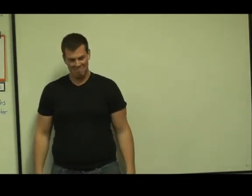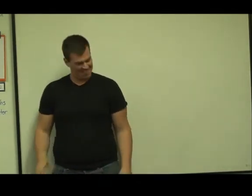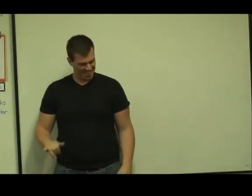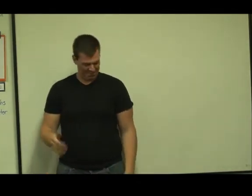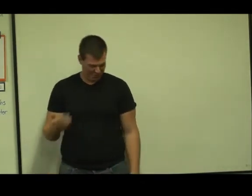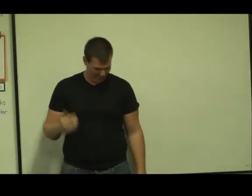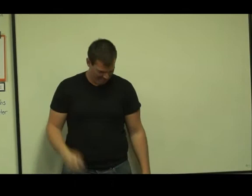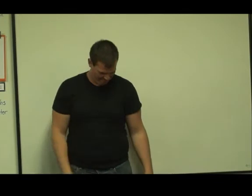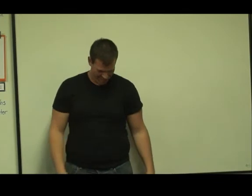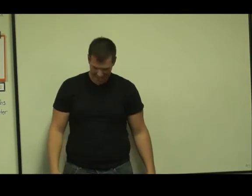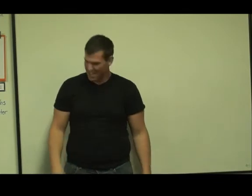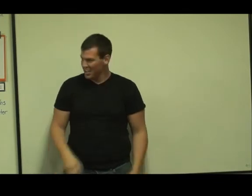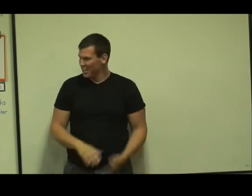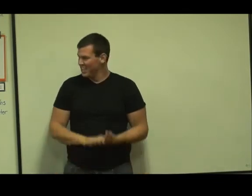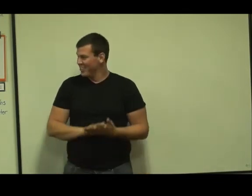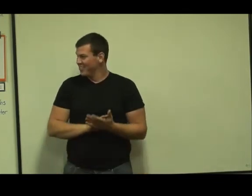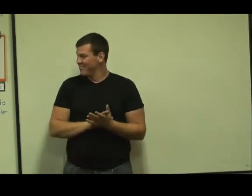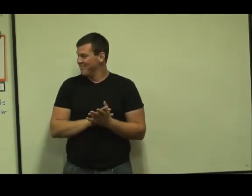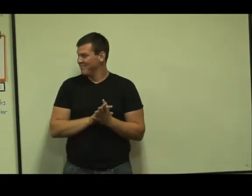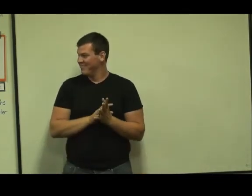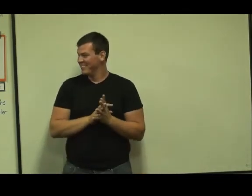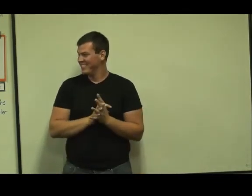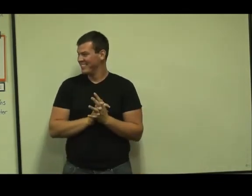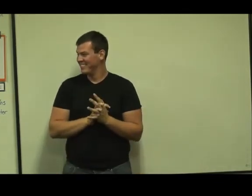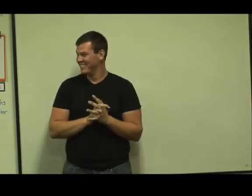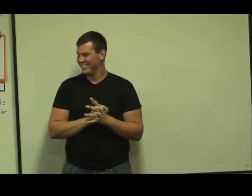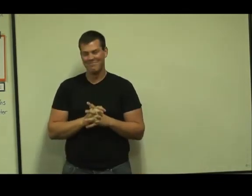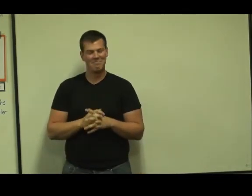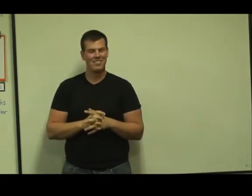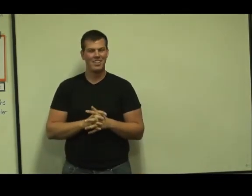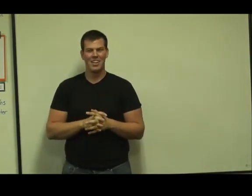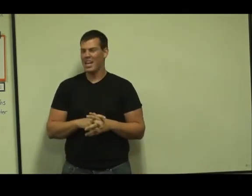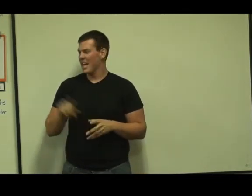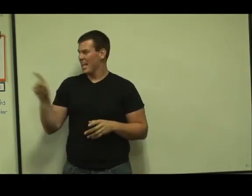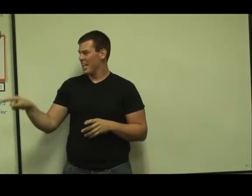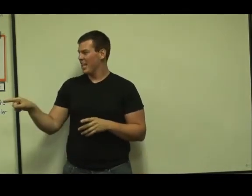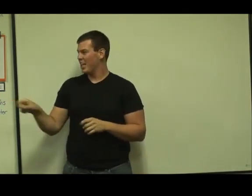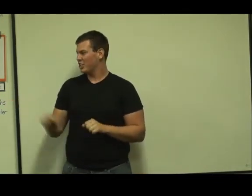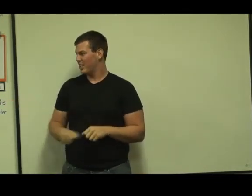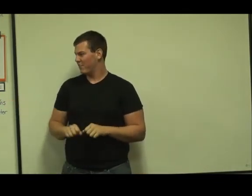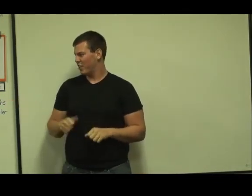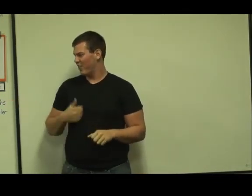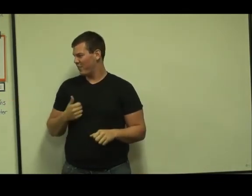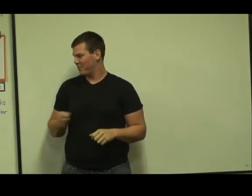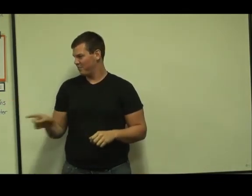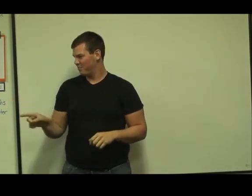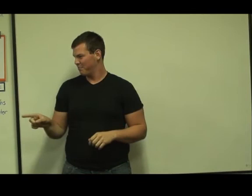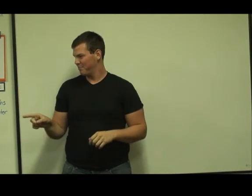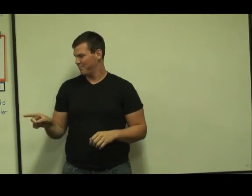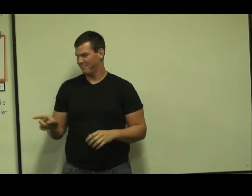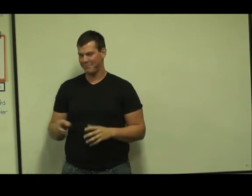Wow. I remember that. I'll remember that. What is wow? Because they do name.